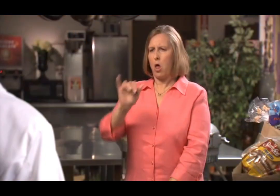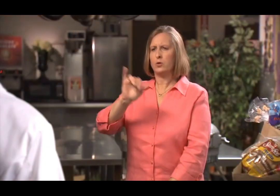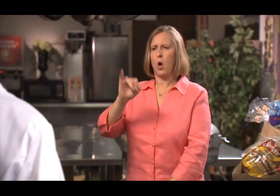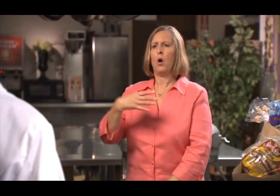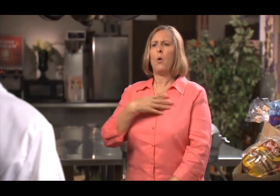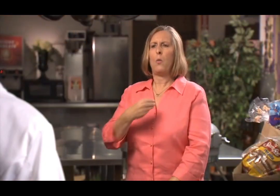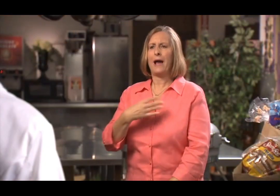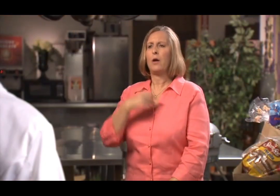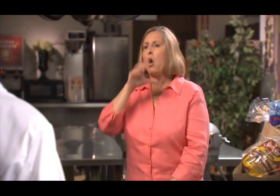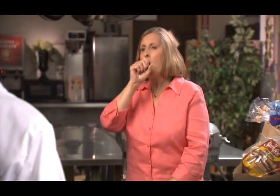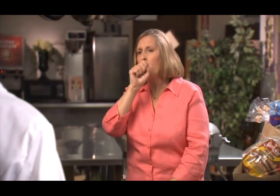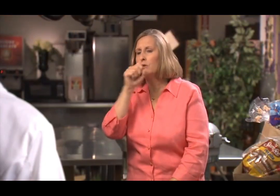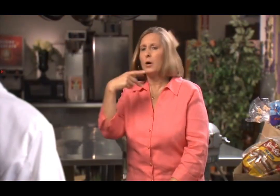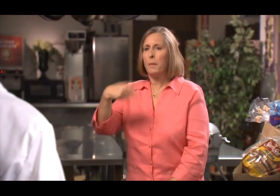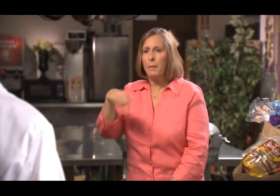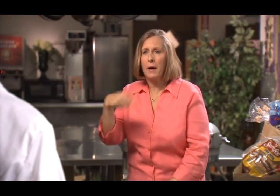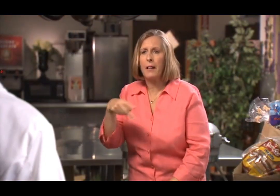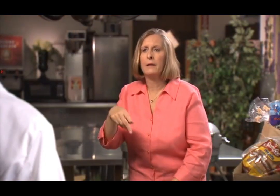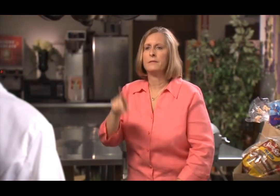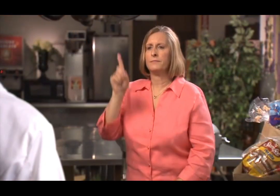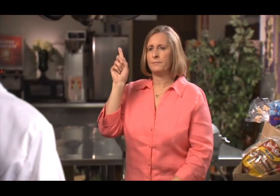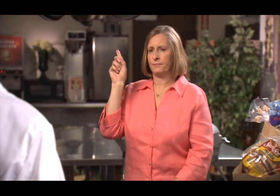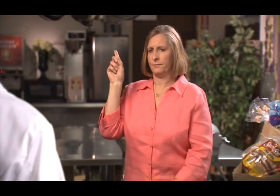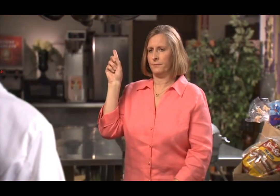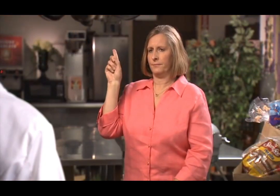There's also white, orange, and purple.